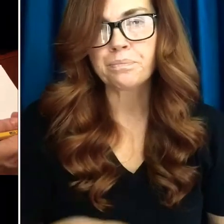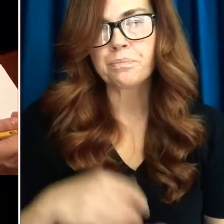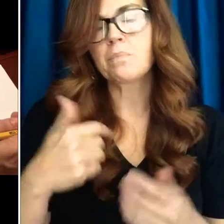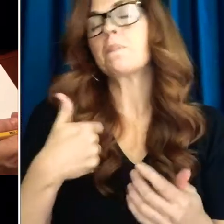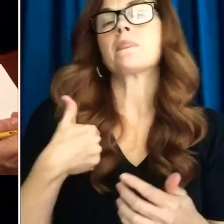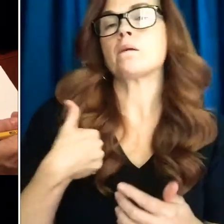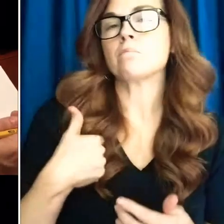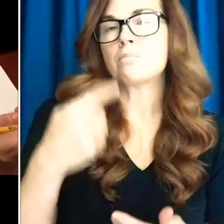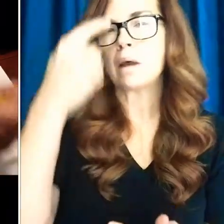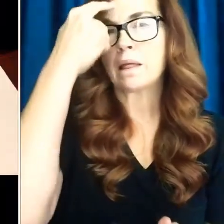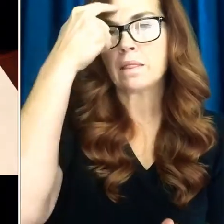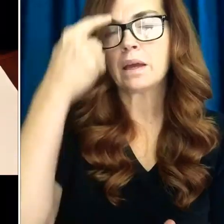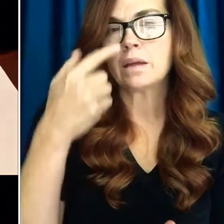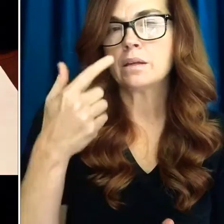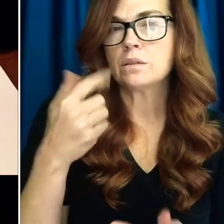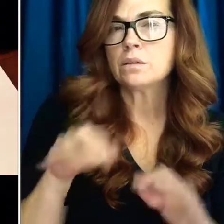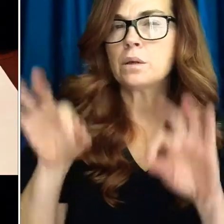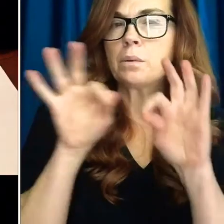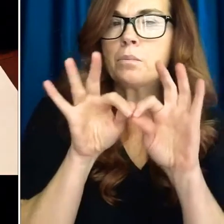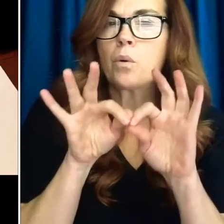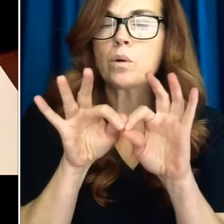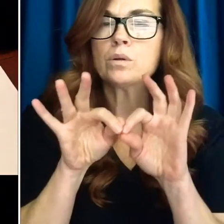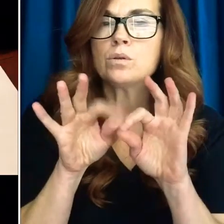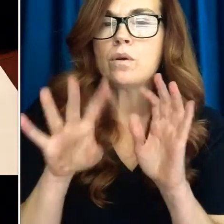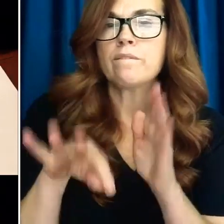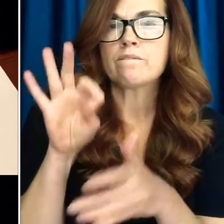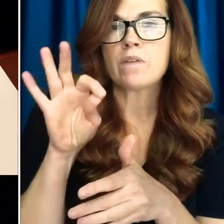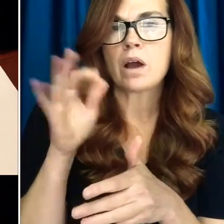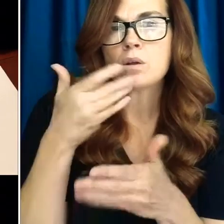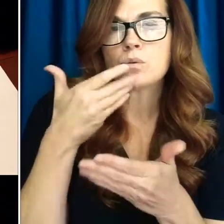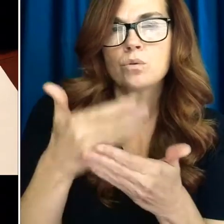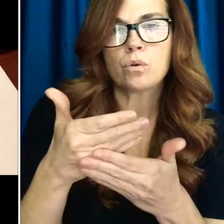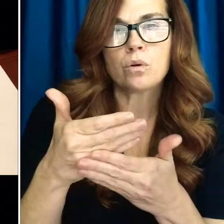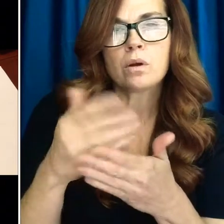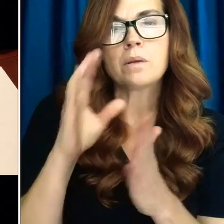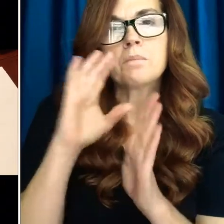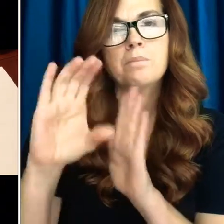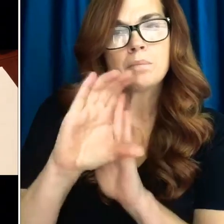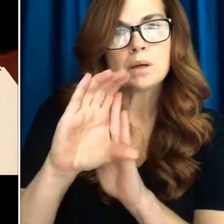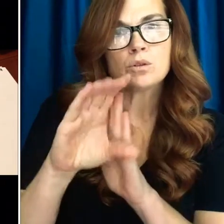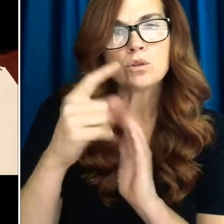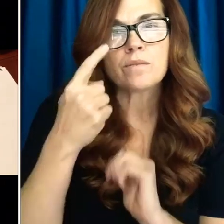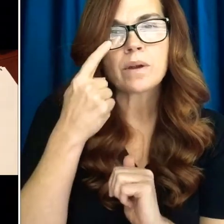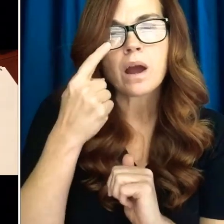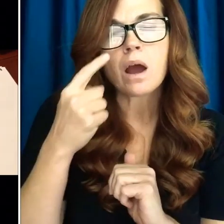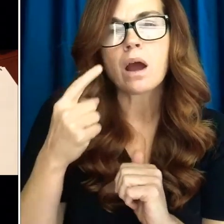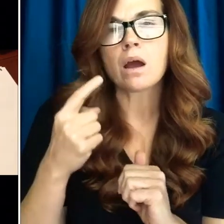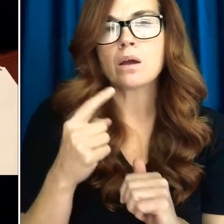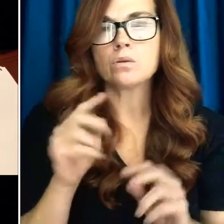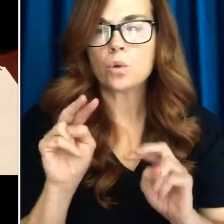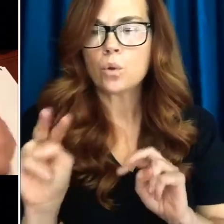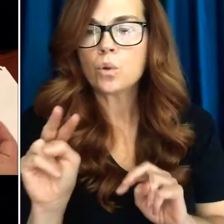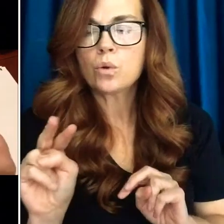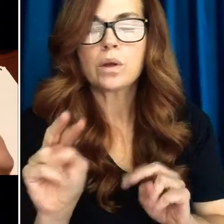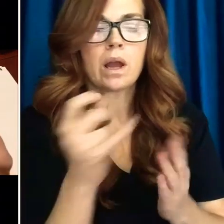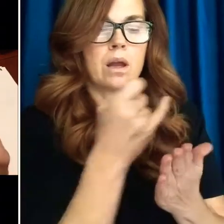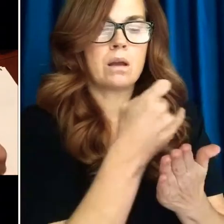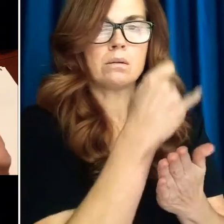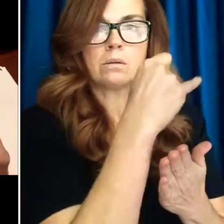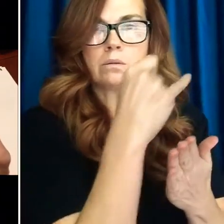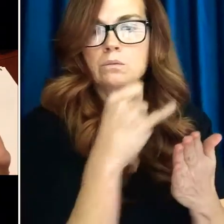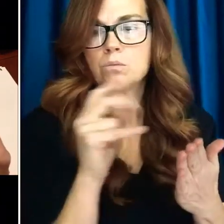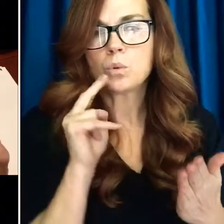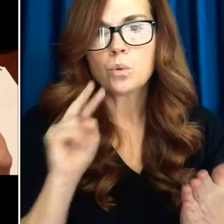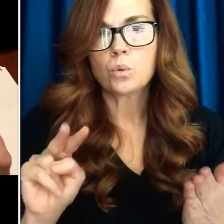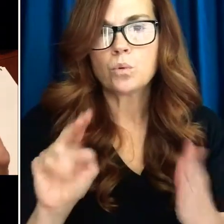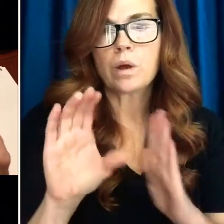But I do recommend kind of looking at an eye as a reference while you're doing this so that you can try and get the shape pretty close to where it